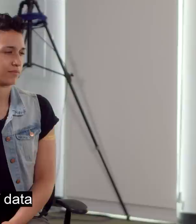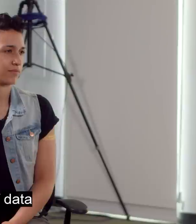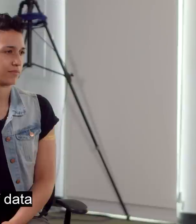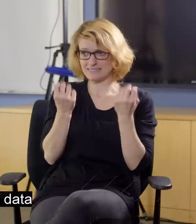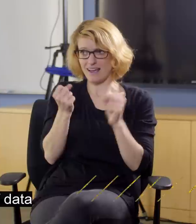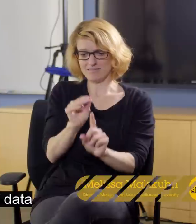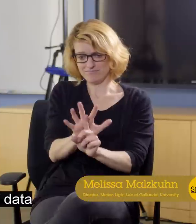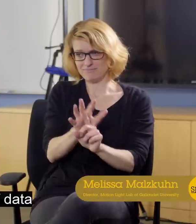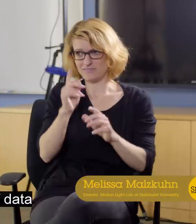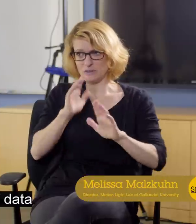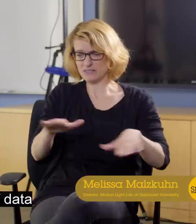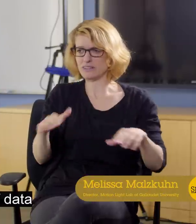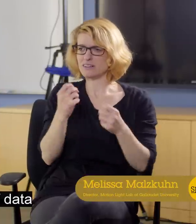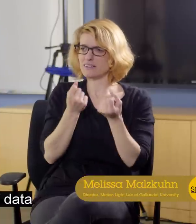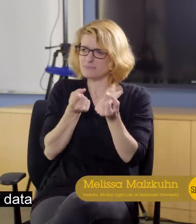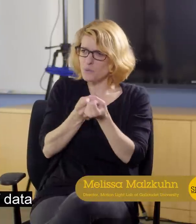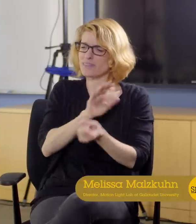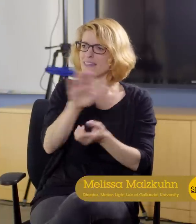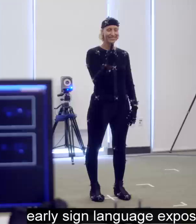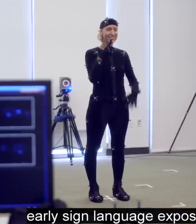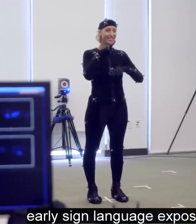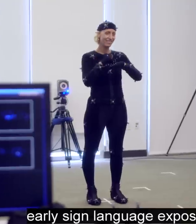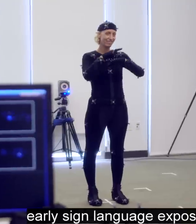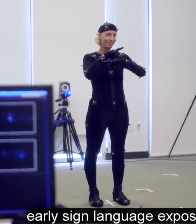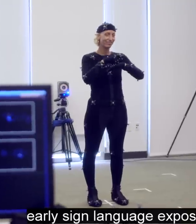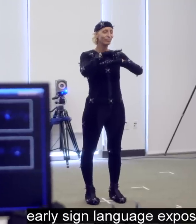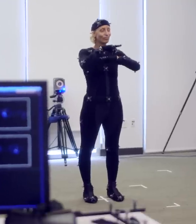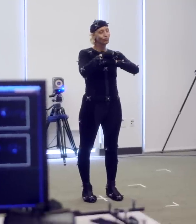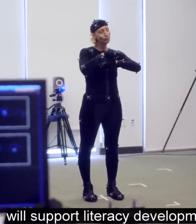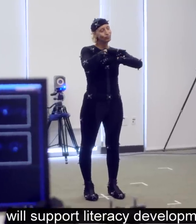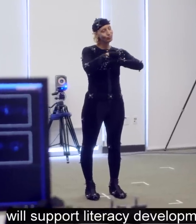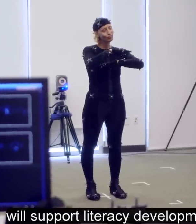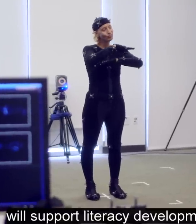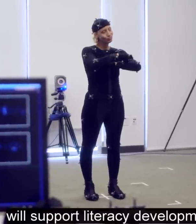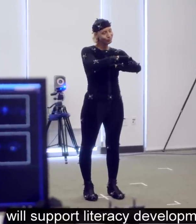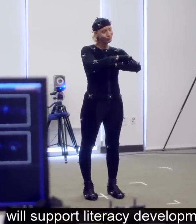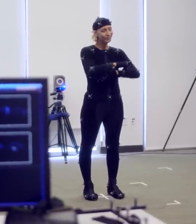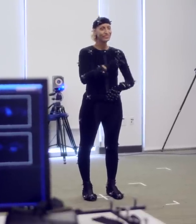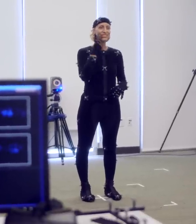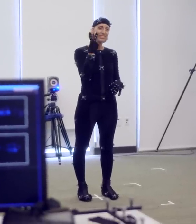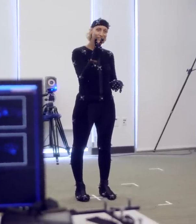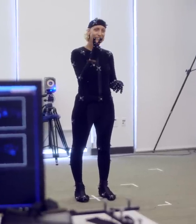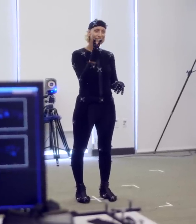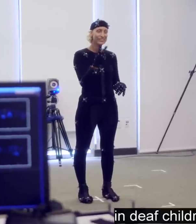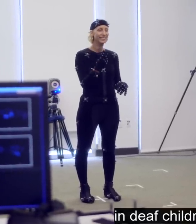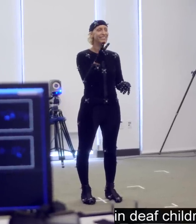have mounds of data that say that early sign language exposure will support literacy development in deaf children.